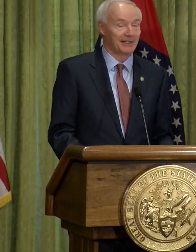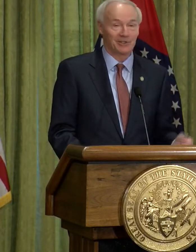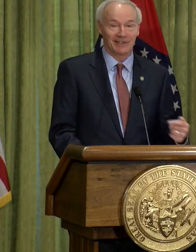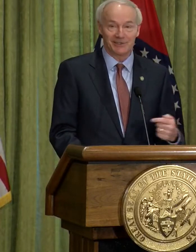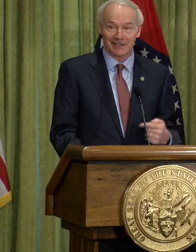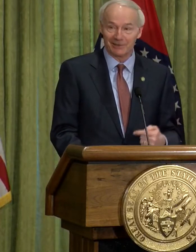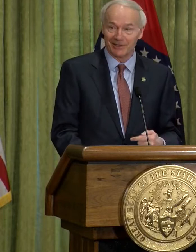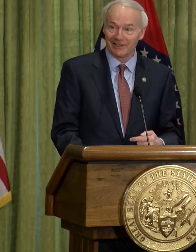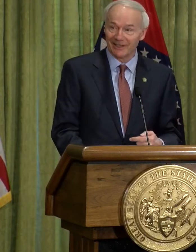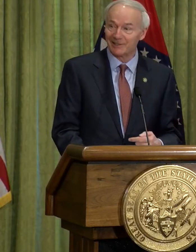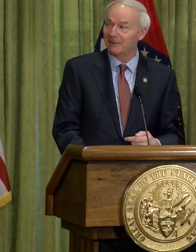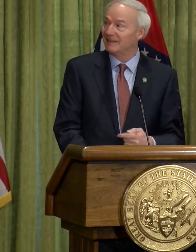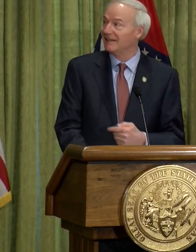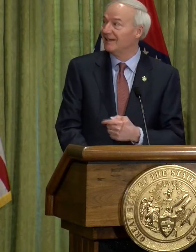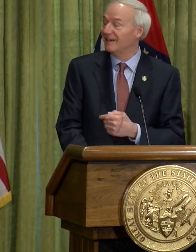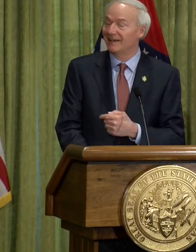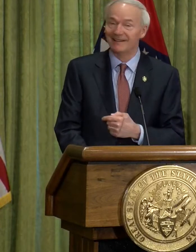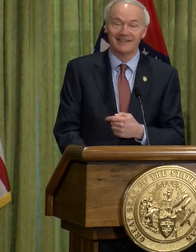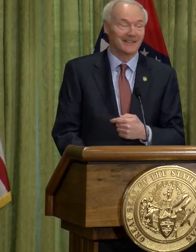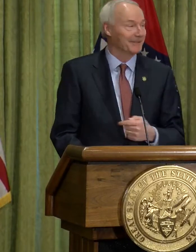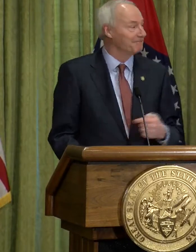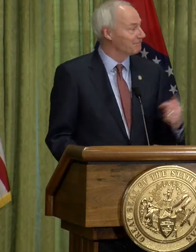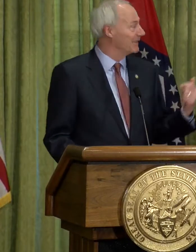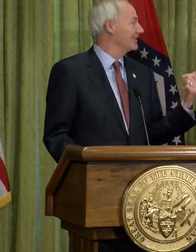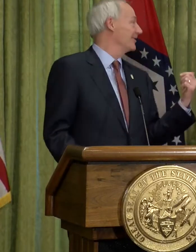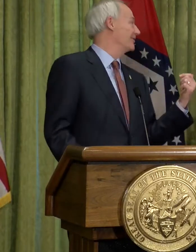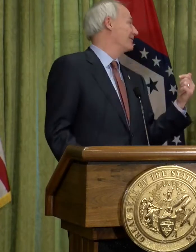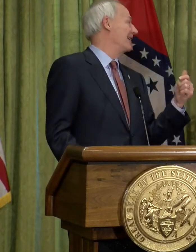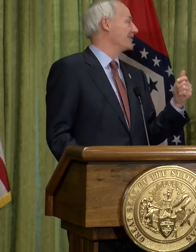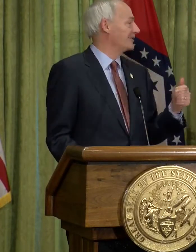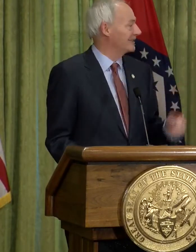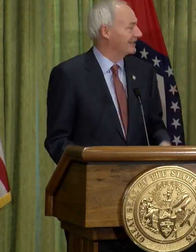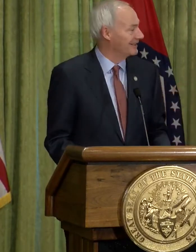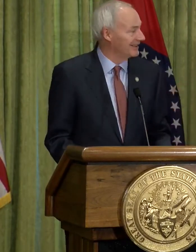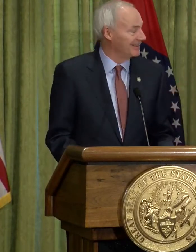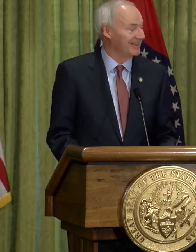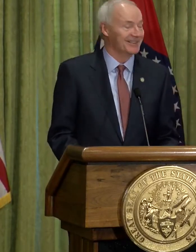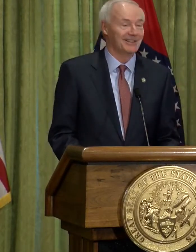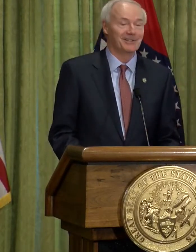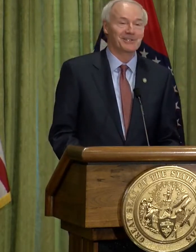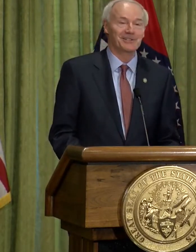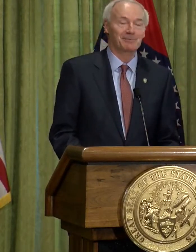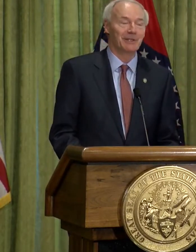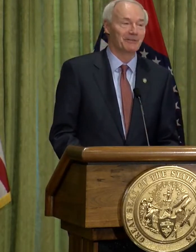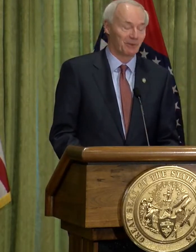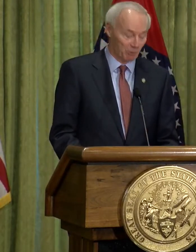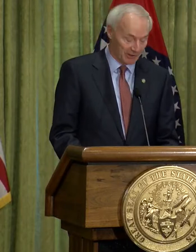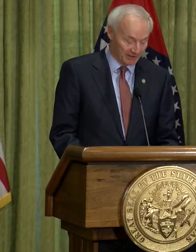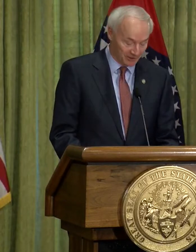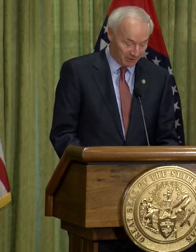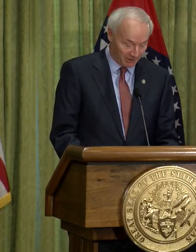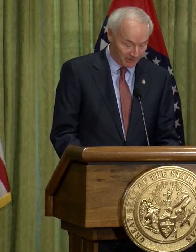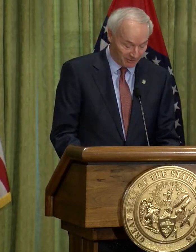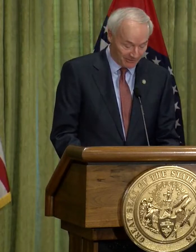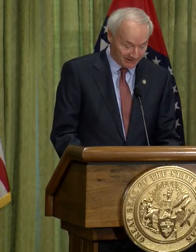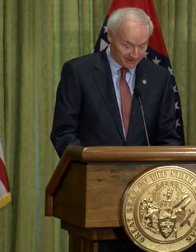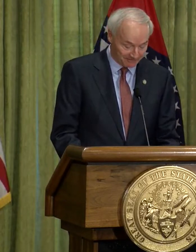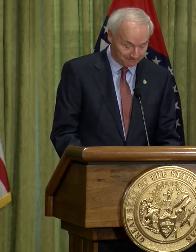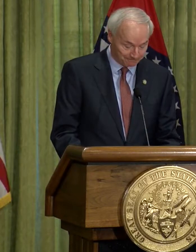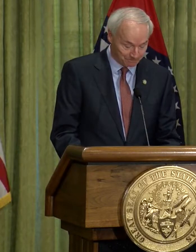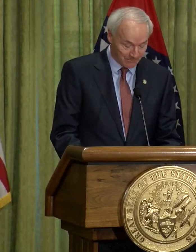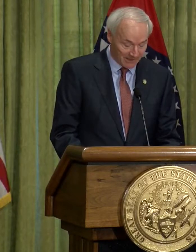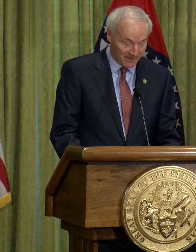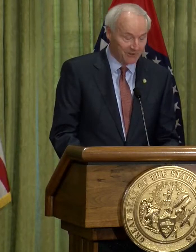to congratulate Secretary Gillespie and Senior Advisor Dennis Smith for working so hard on